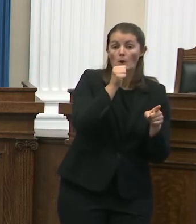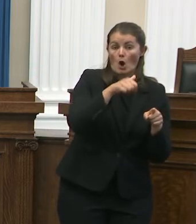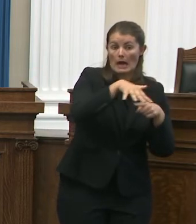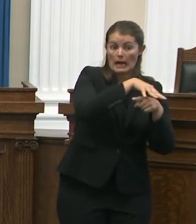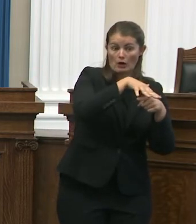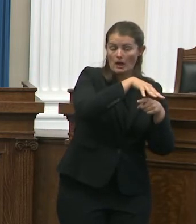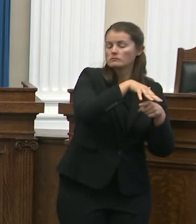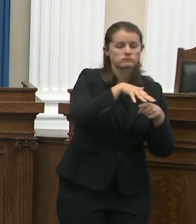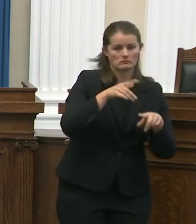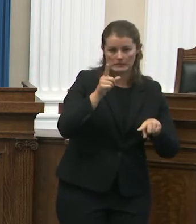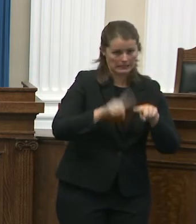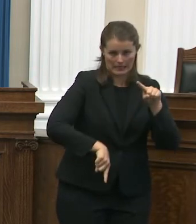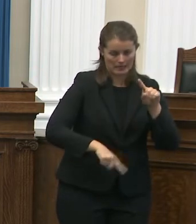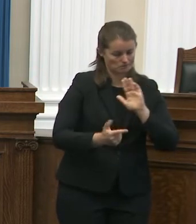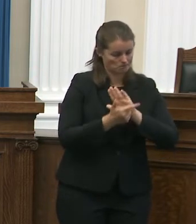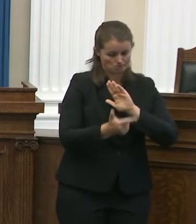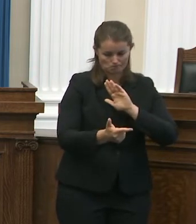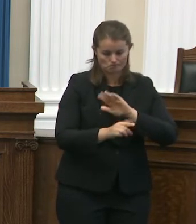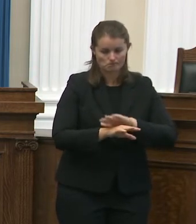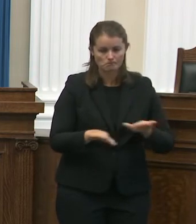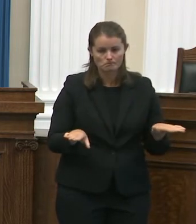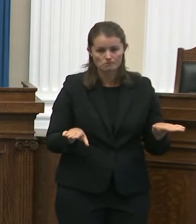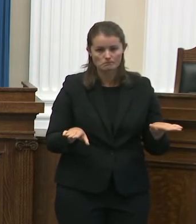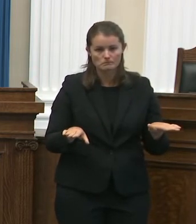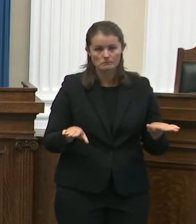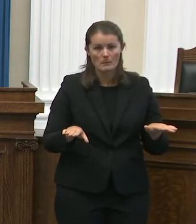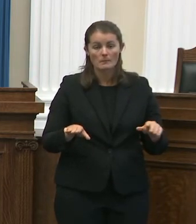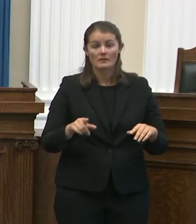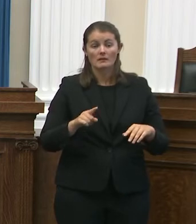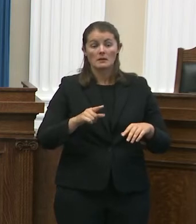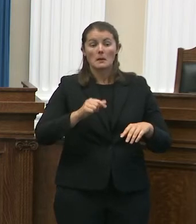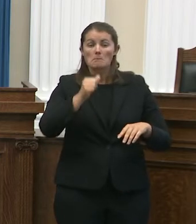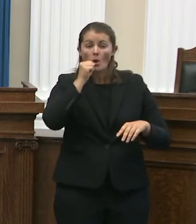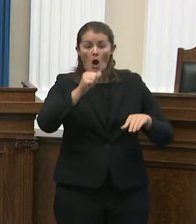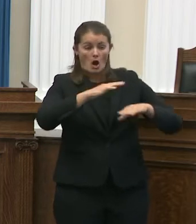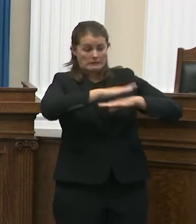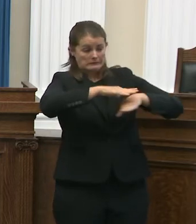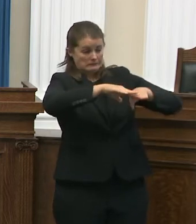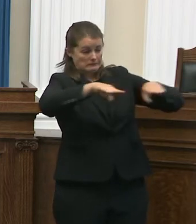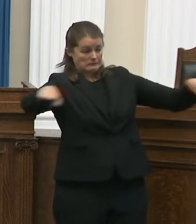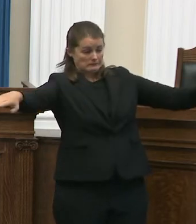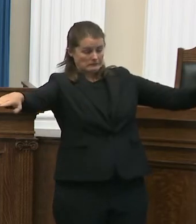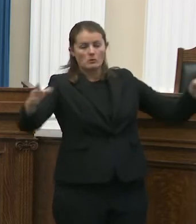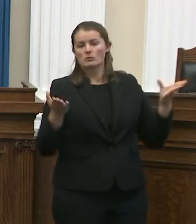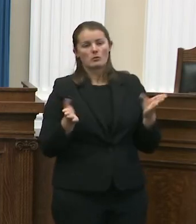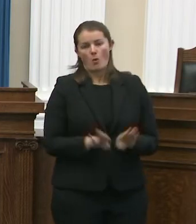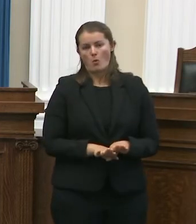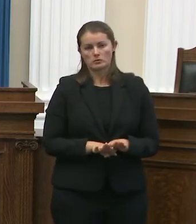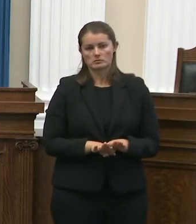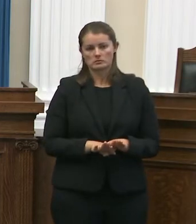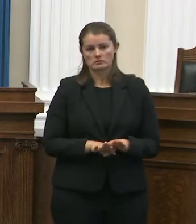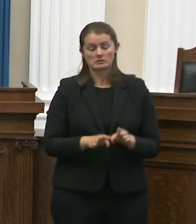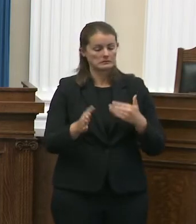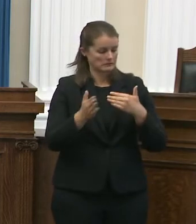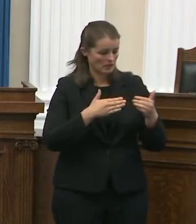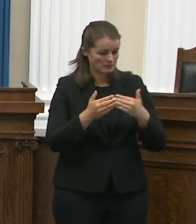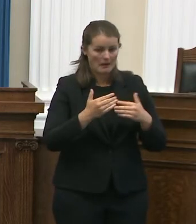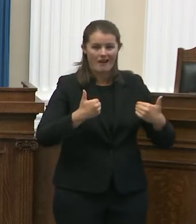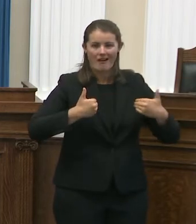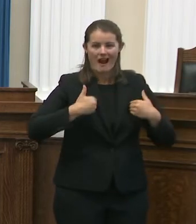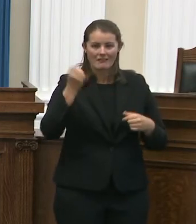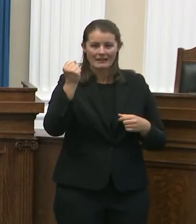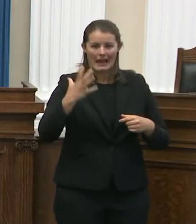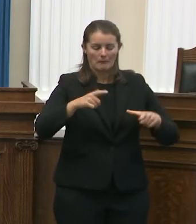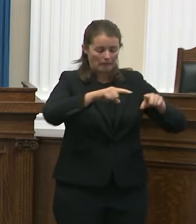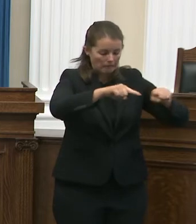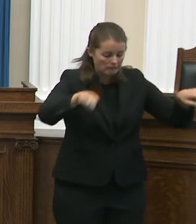served at the bar. All bar tops will be closed, regardless of whether they have gaming machines installed.